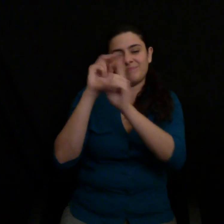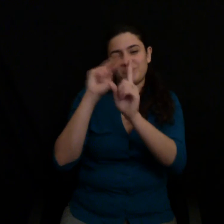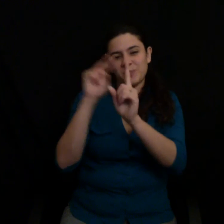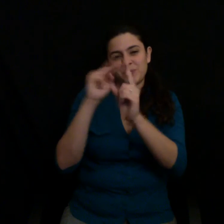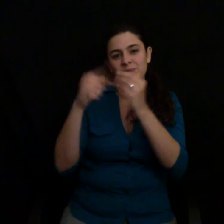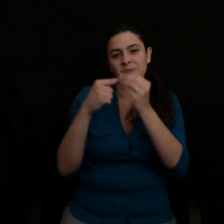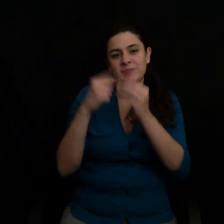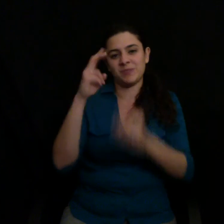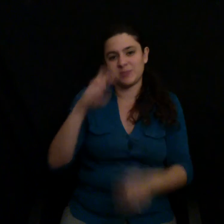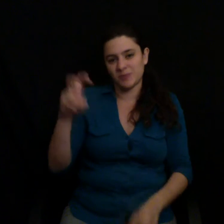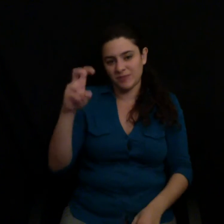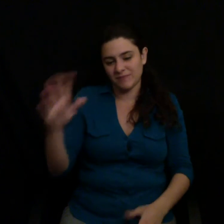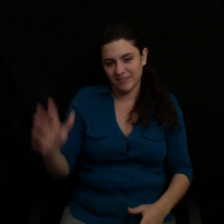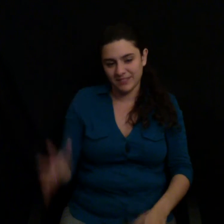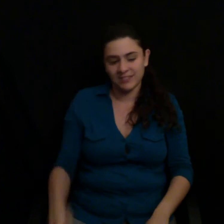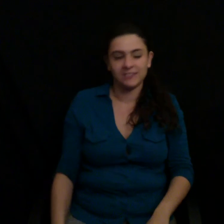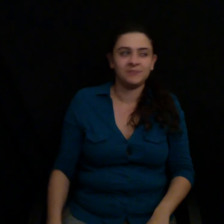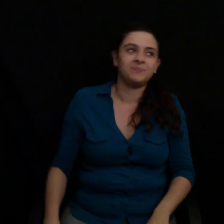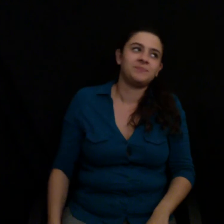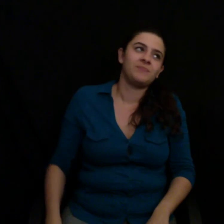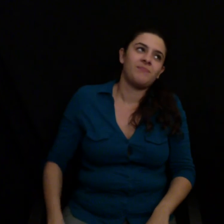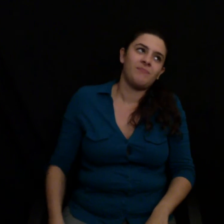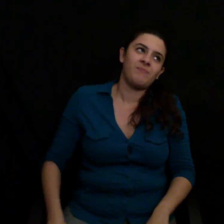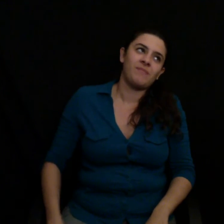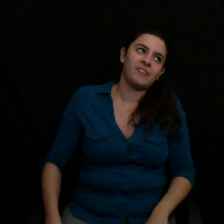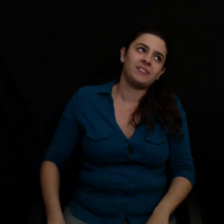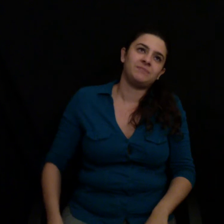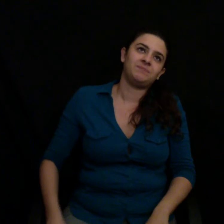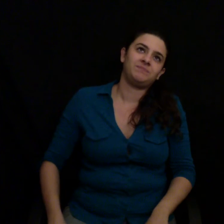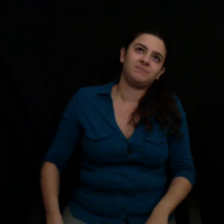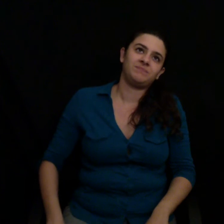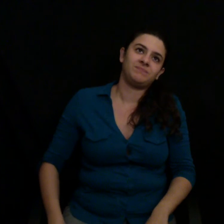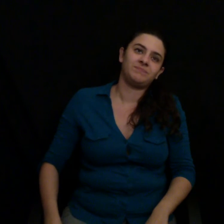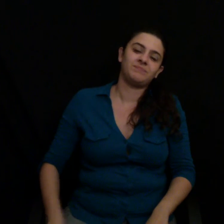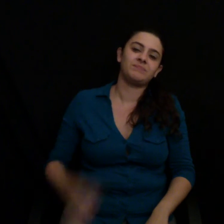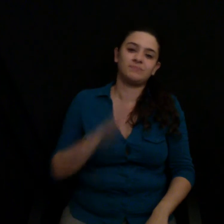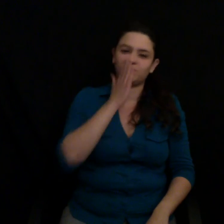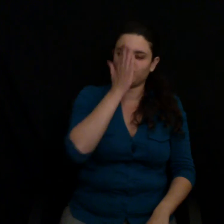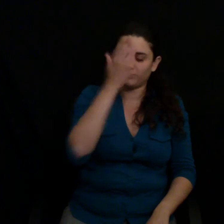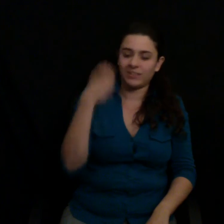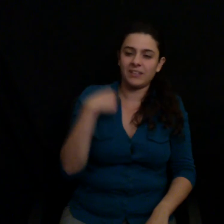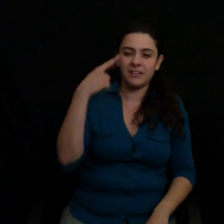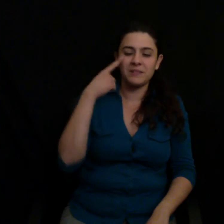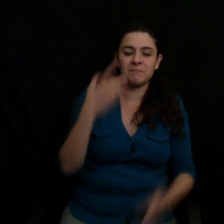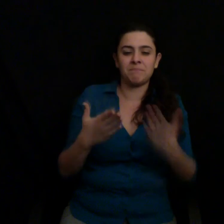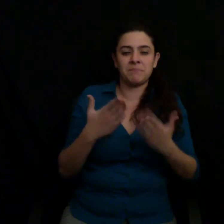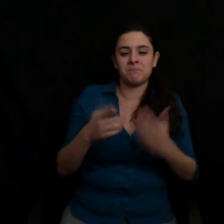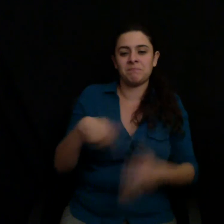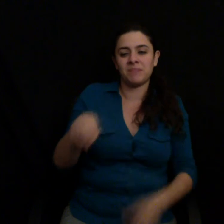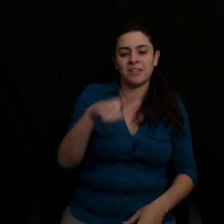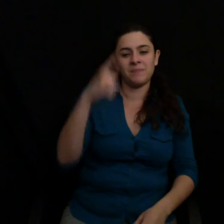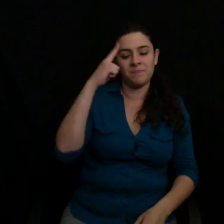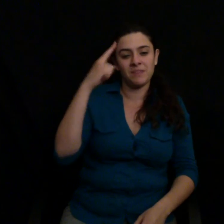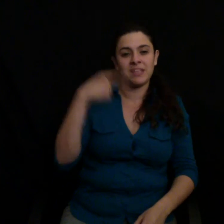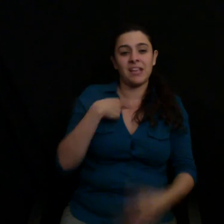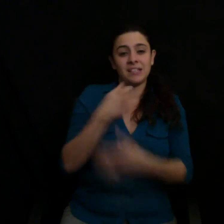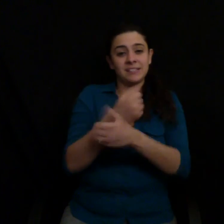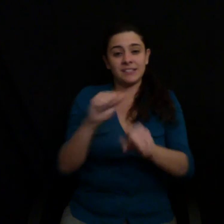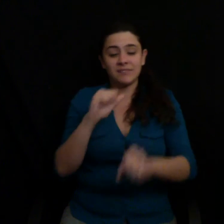going off and not being safe. And I think my one aunt was trying